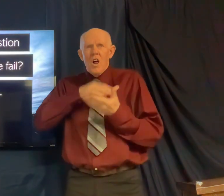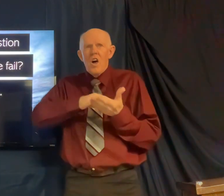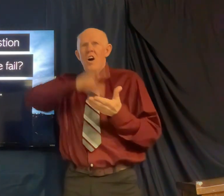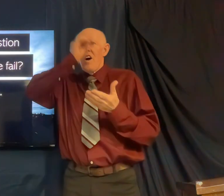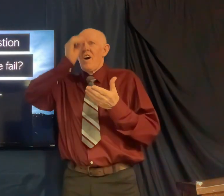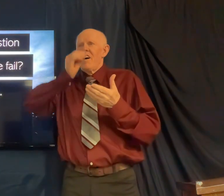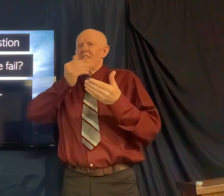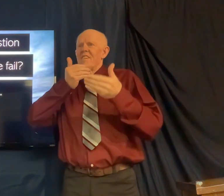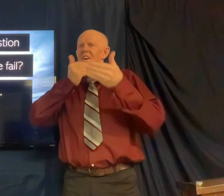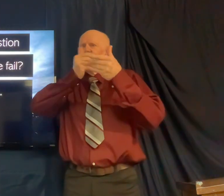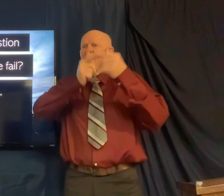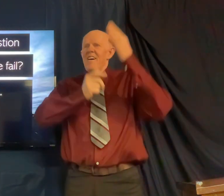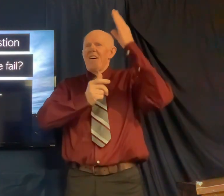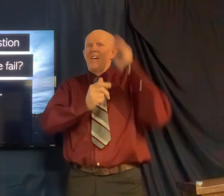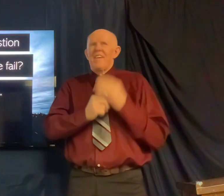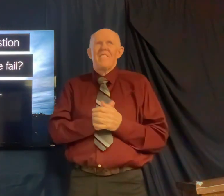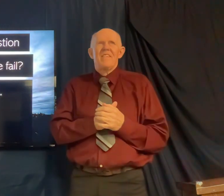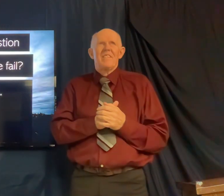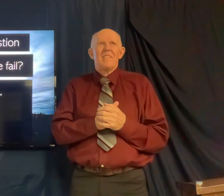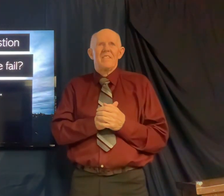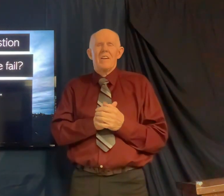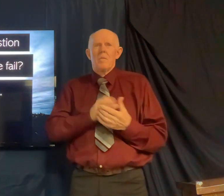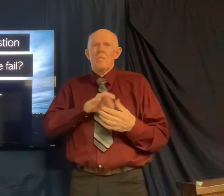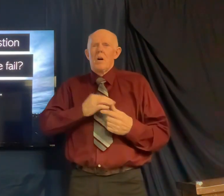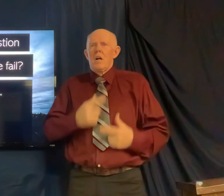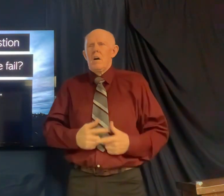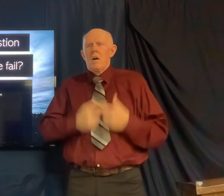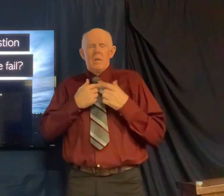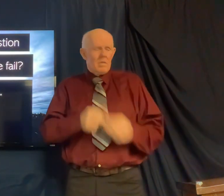He helps us to learn when we are stay close to Him.